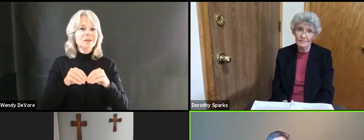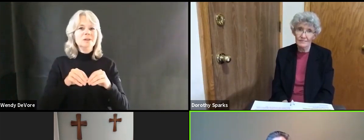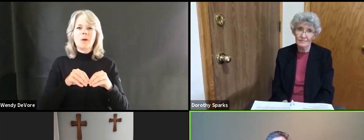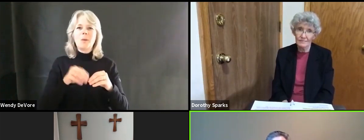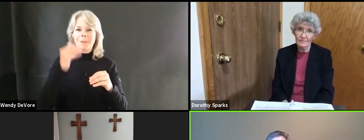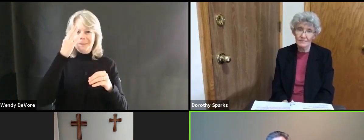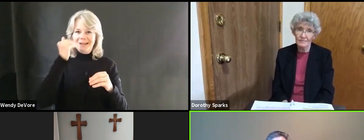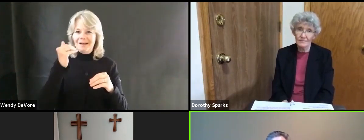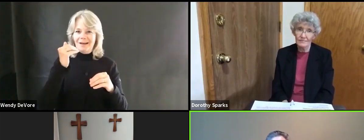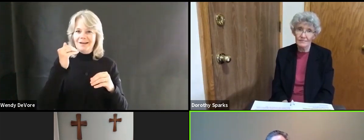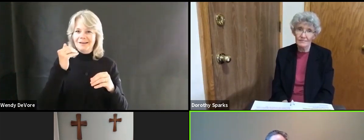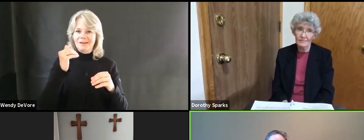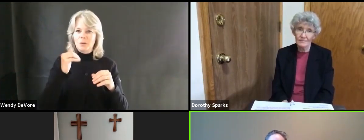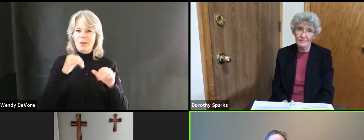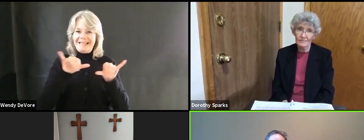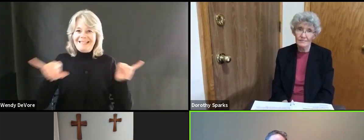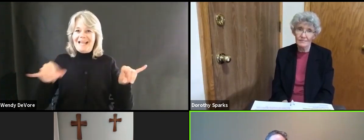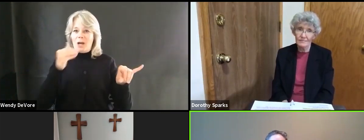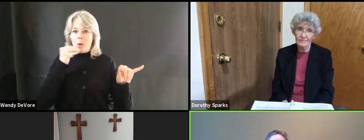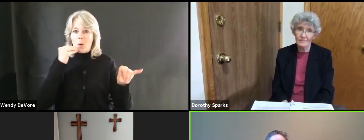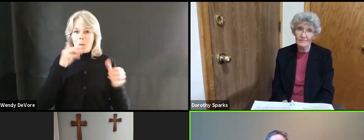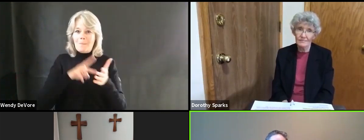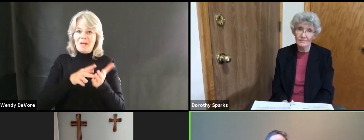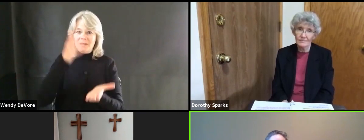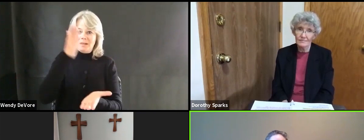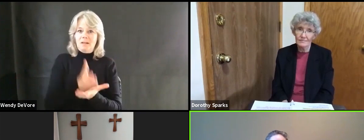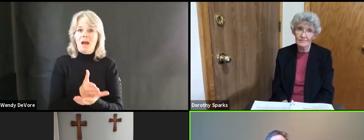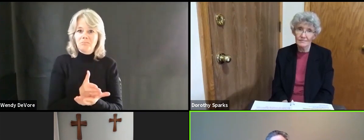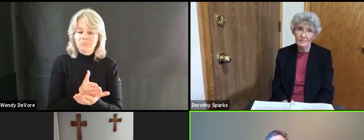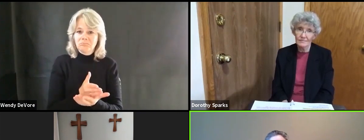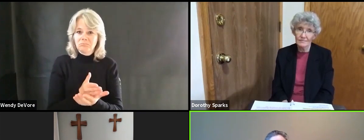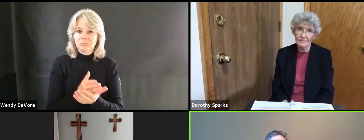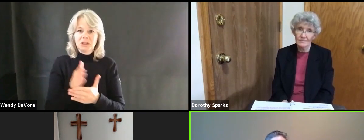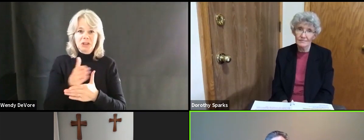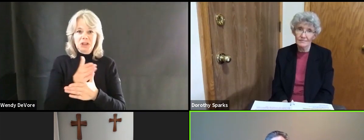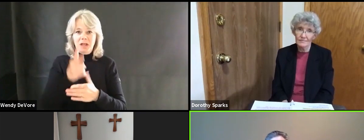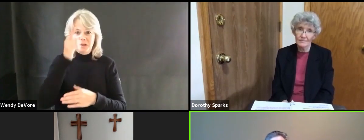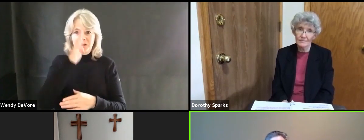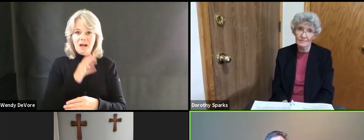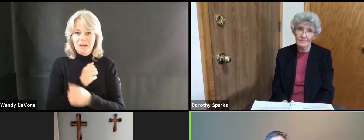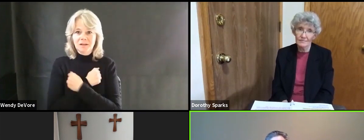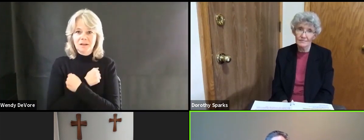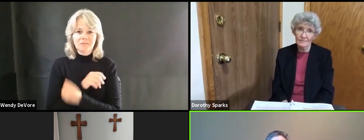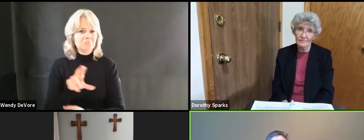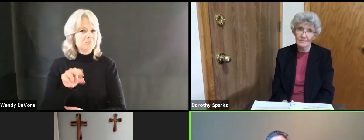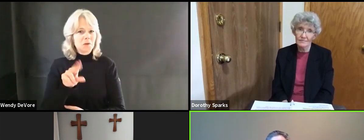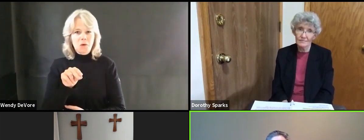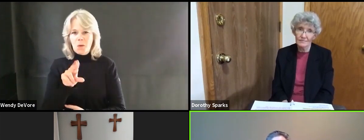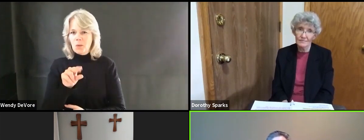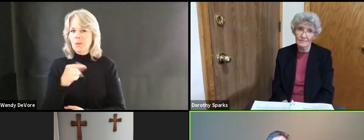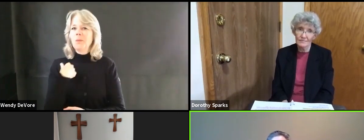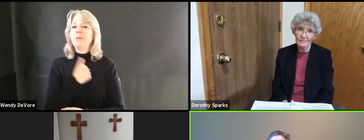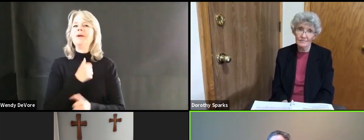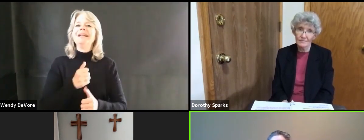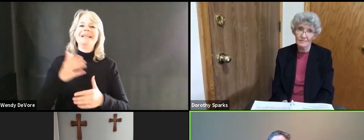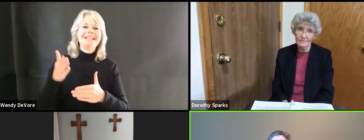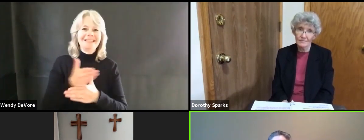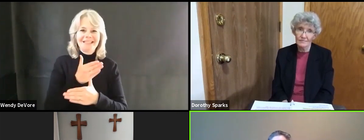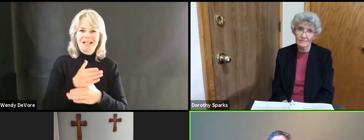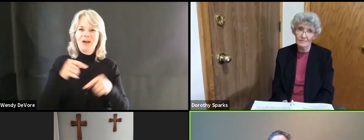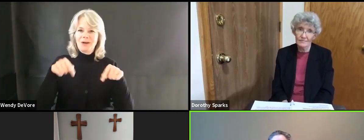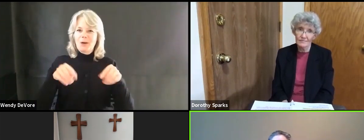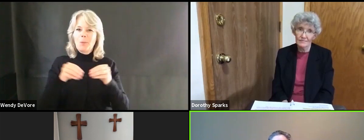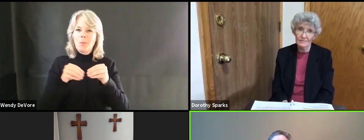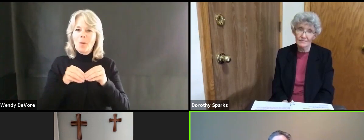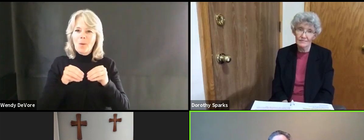ended. It continues. And we're able to share this worship experience with people far and